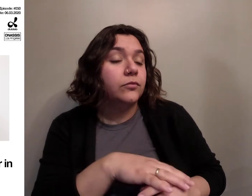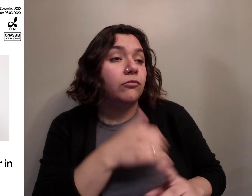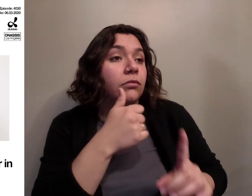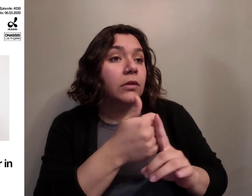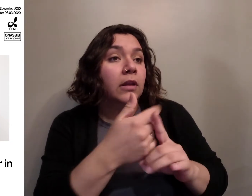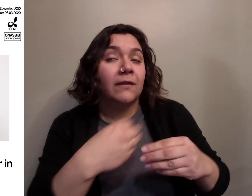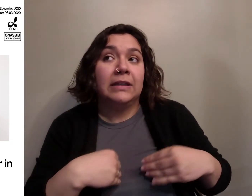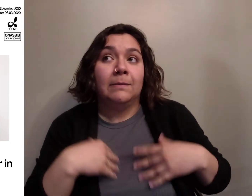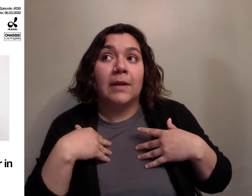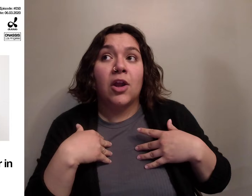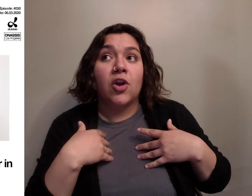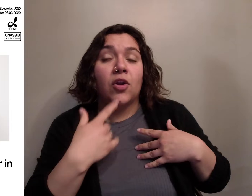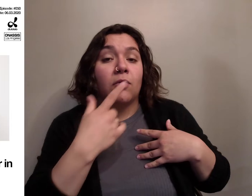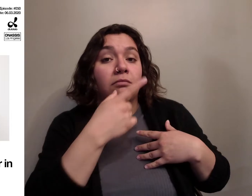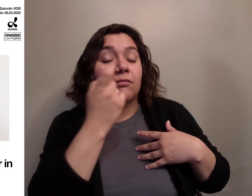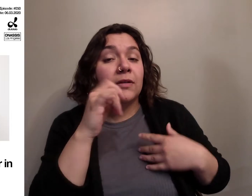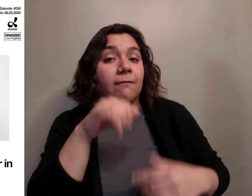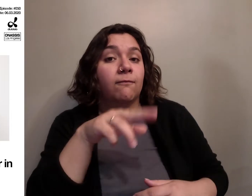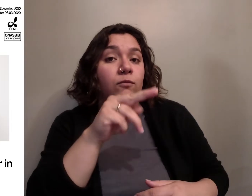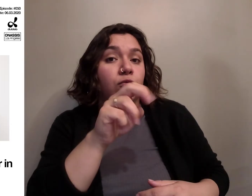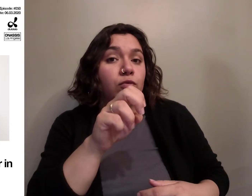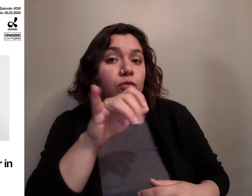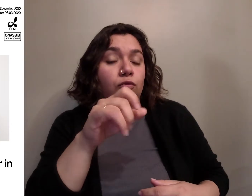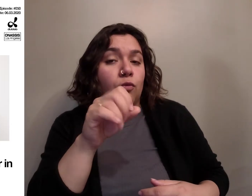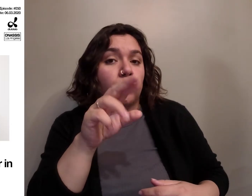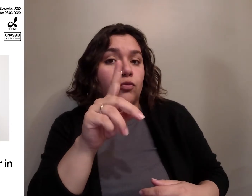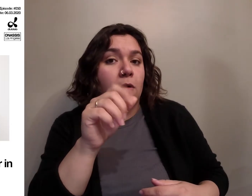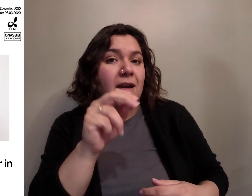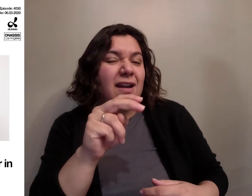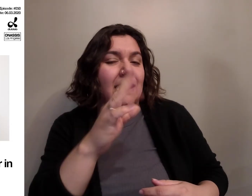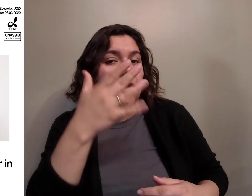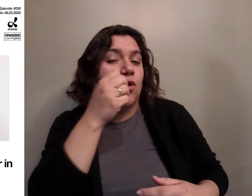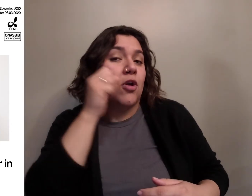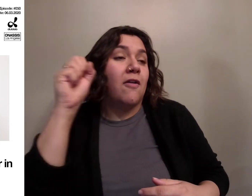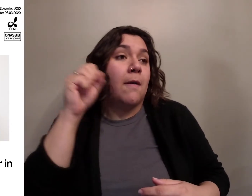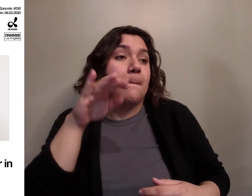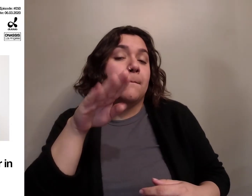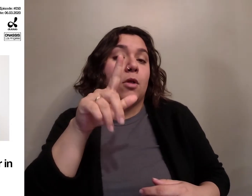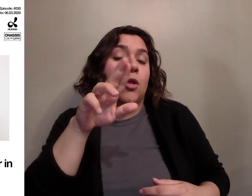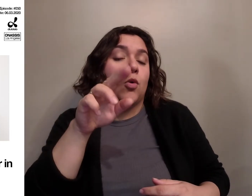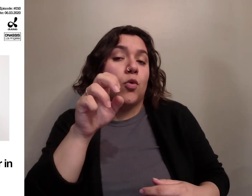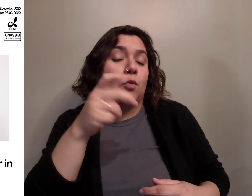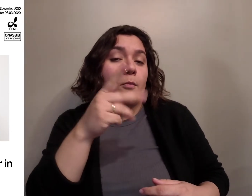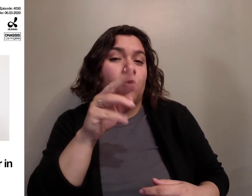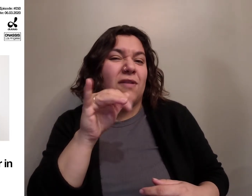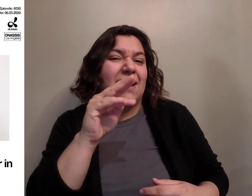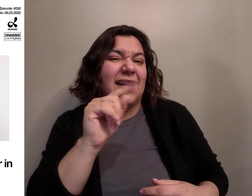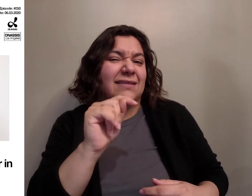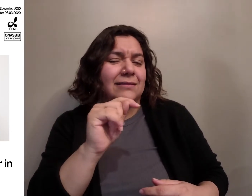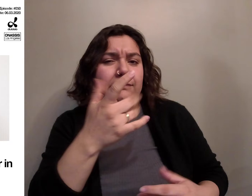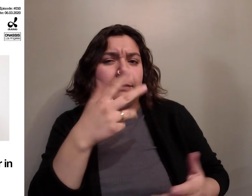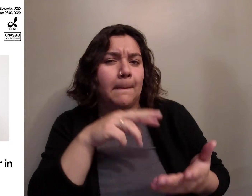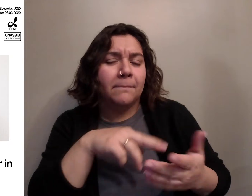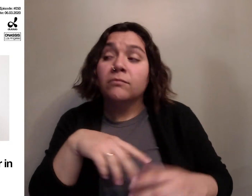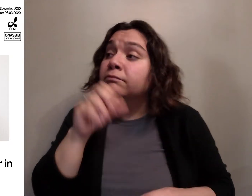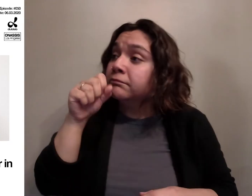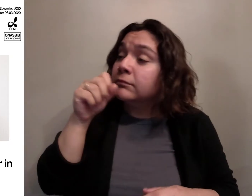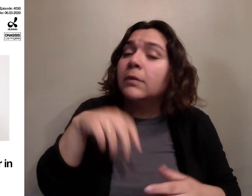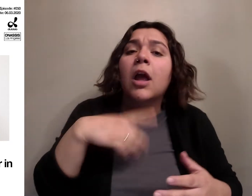directly to you. You've said that you are inspired by June Jordan's revolutionary